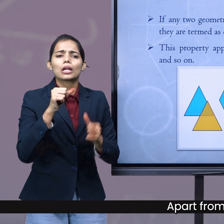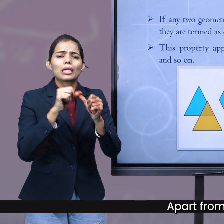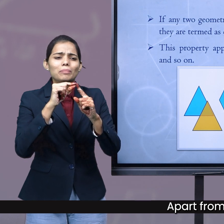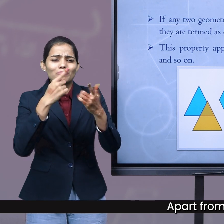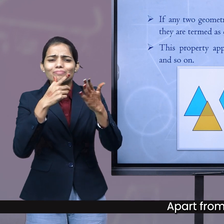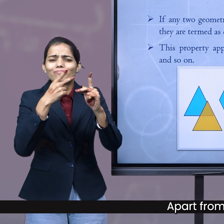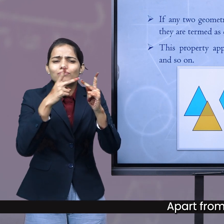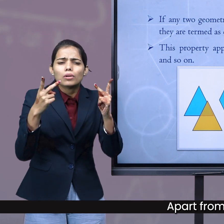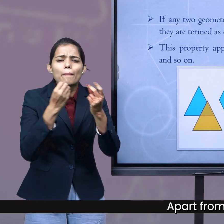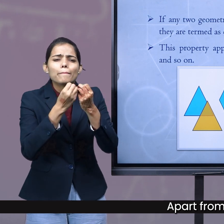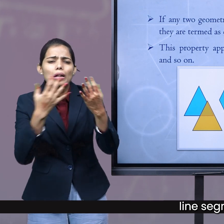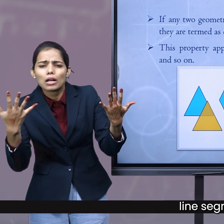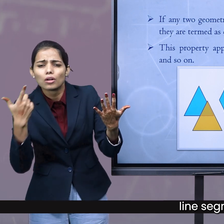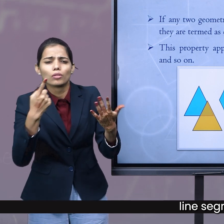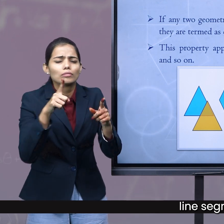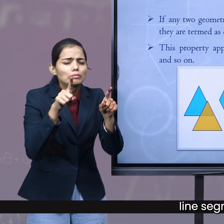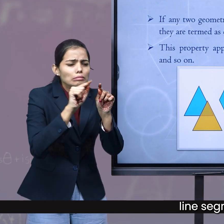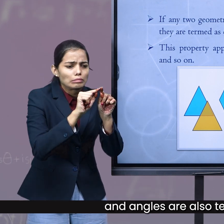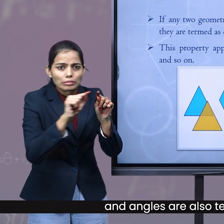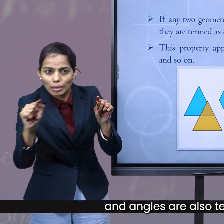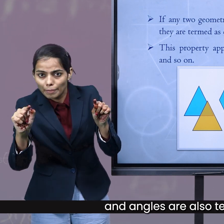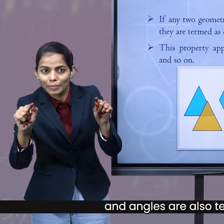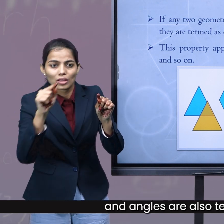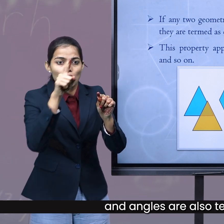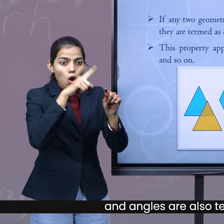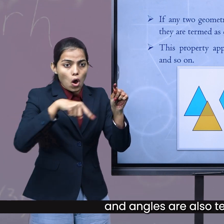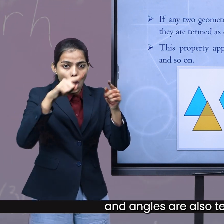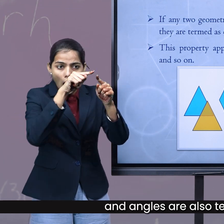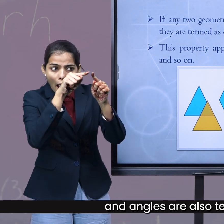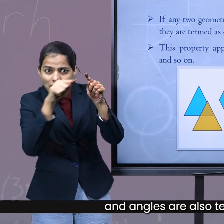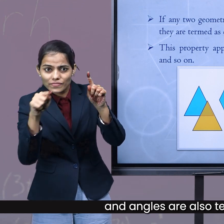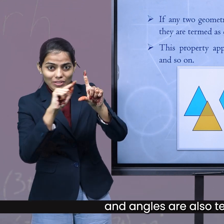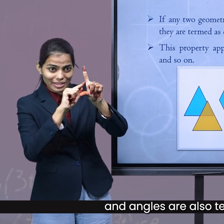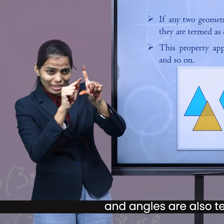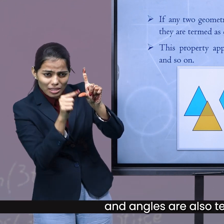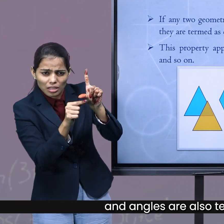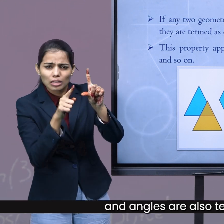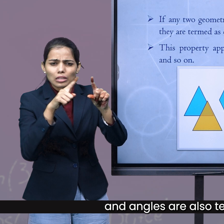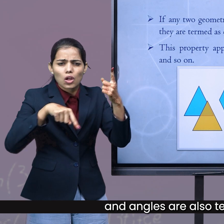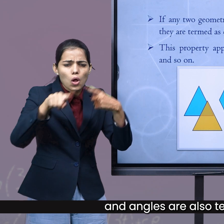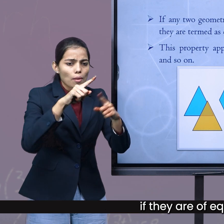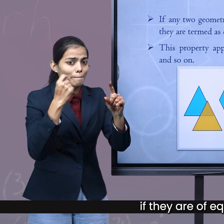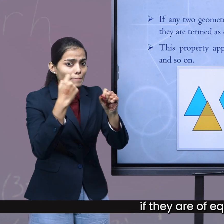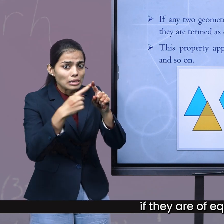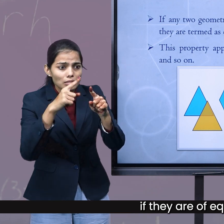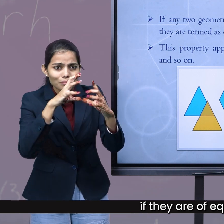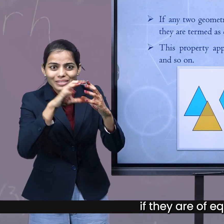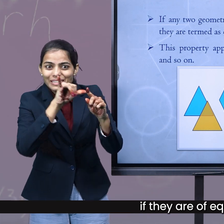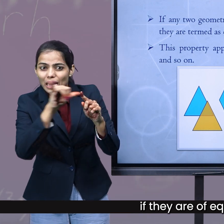Apart from figures, line segments and angles are also termed as congruent if they are of equal